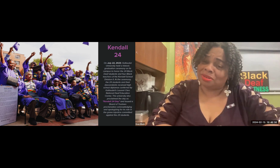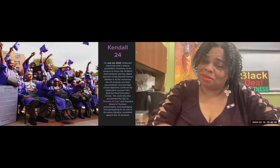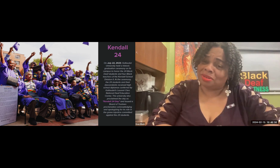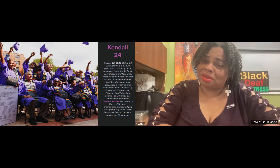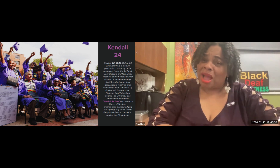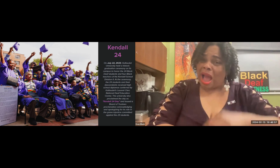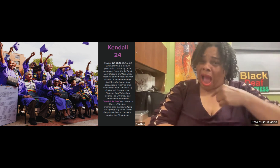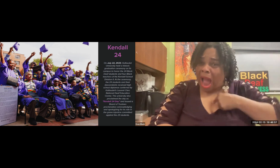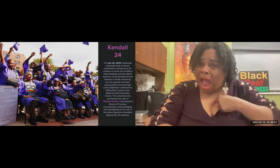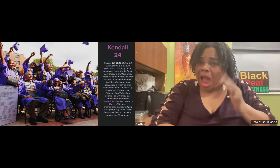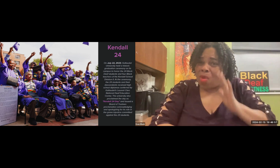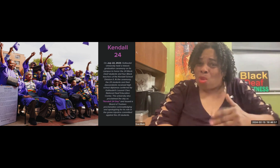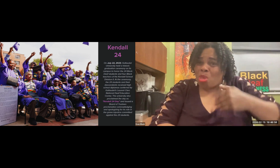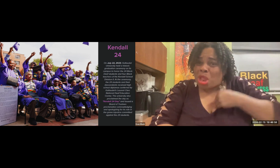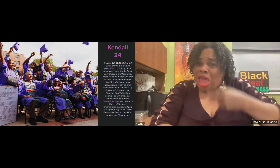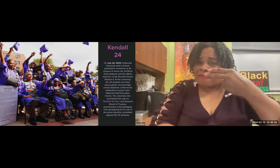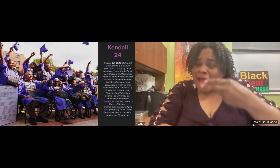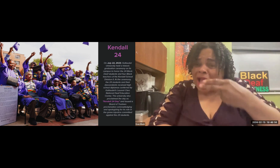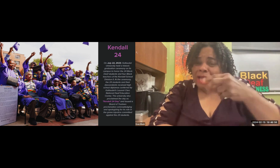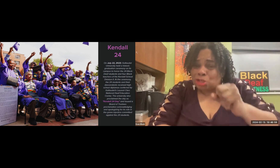They asked that question.